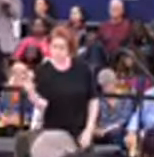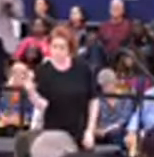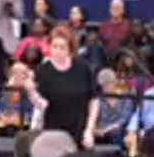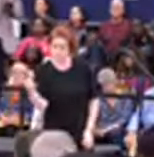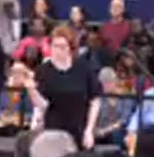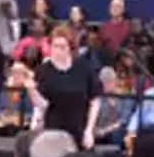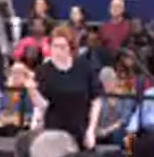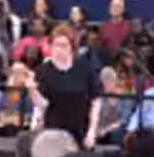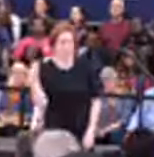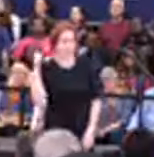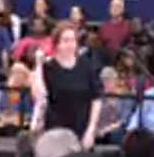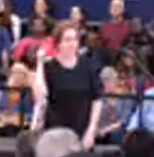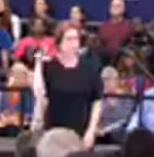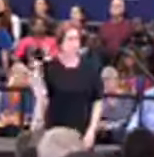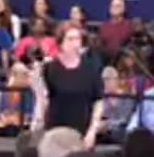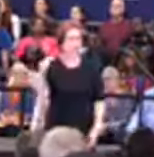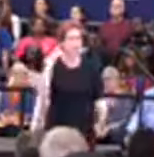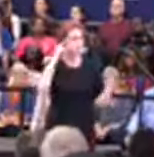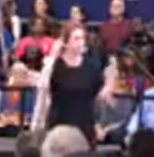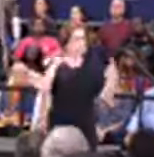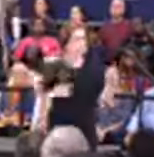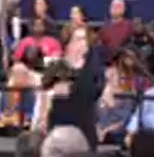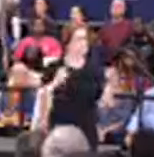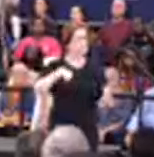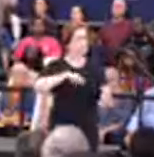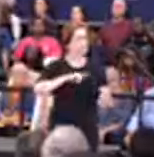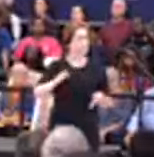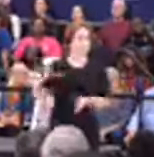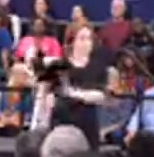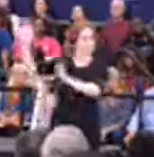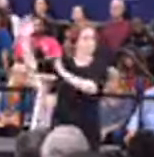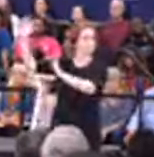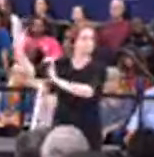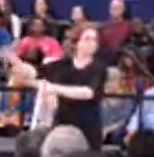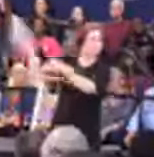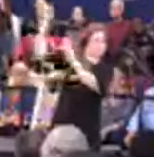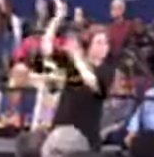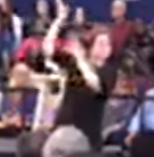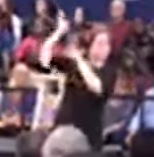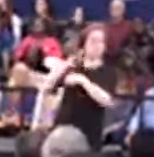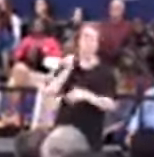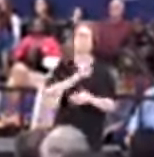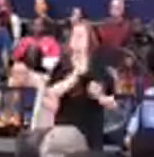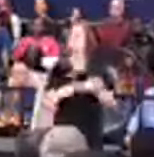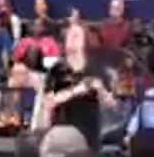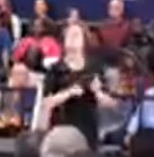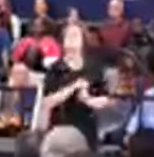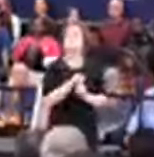he makes a decision for us to abandon our friends.